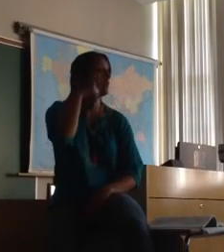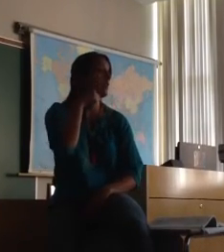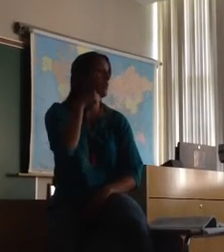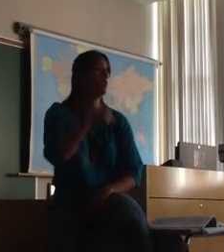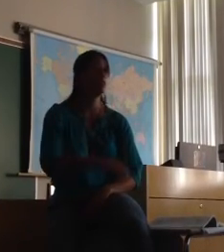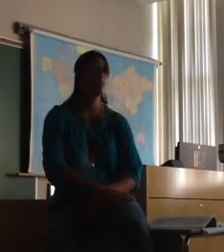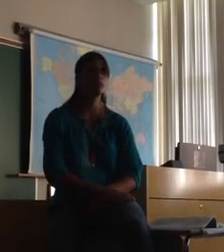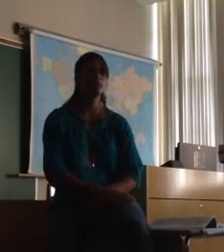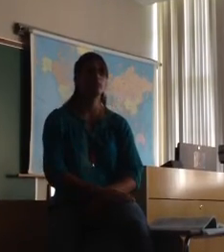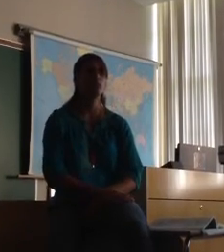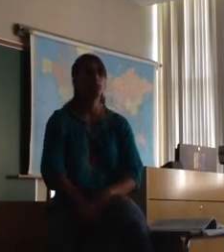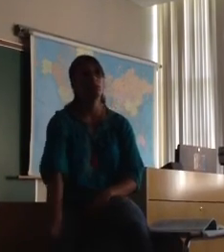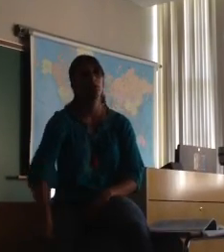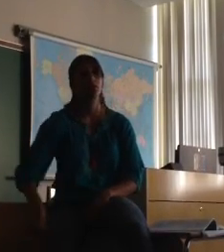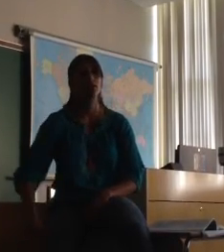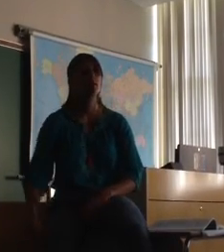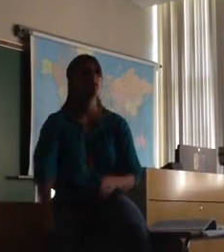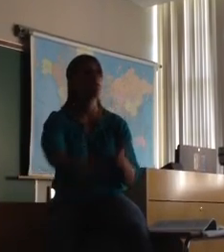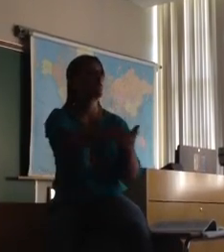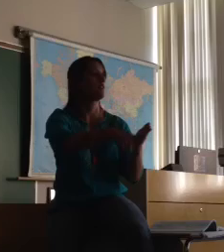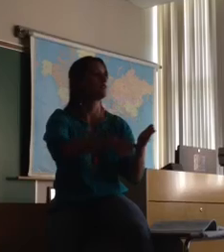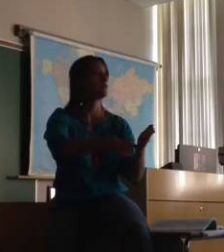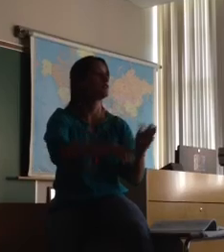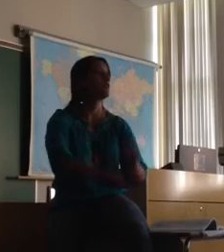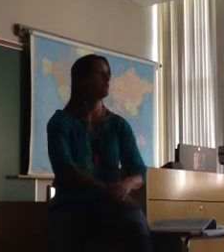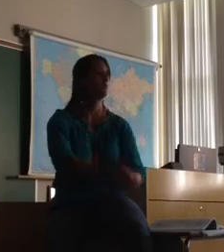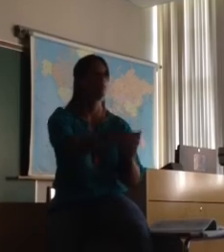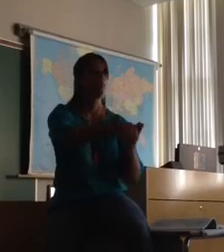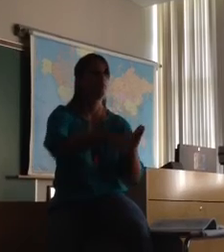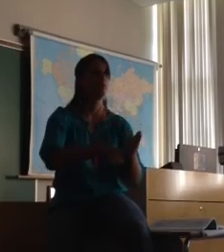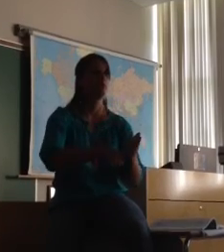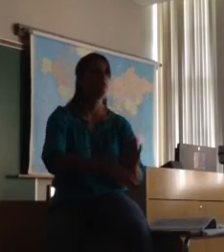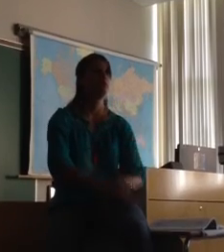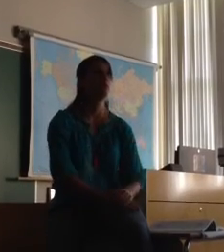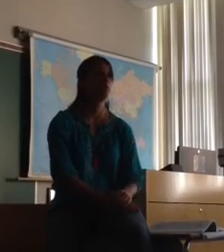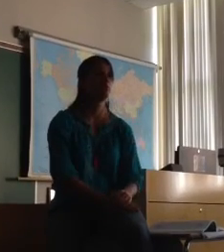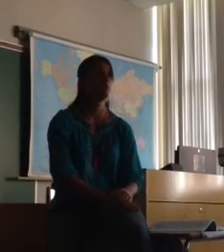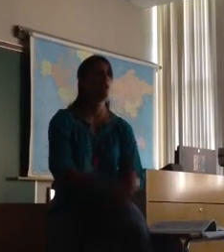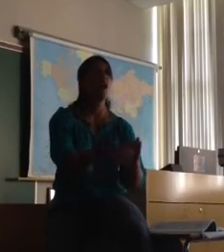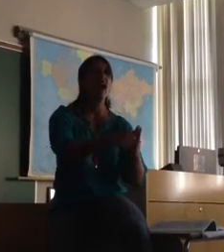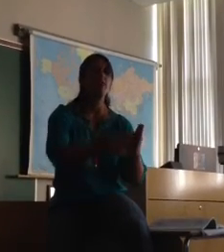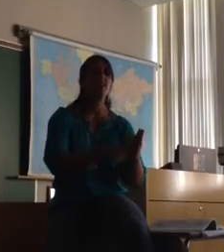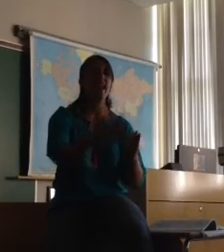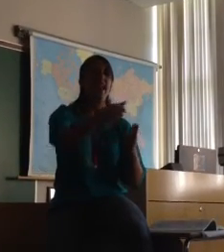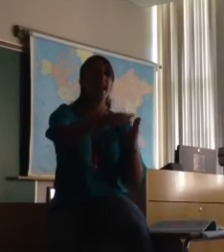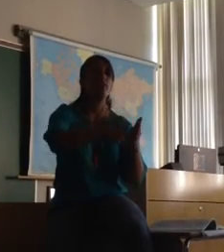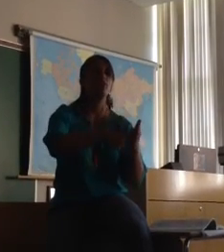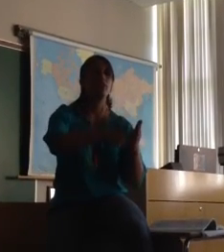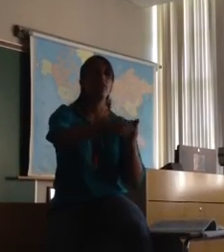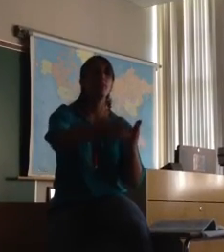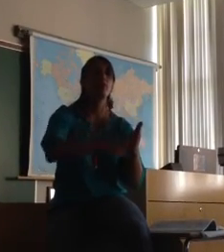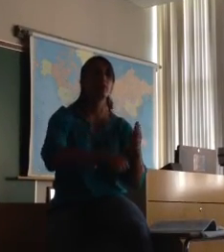cut here. Cut here. This is a sign for surgery. So you Like put the say thumb A. across the I would say palm. A with the thumb across the